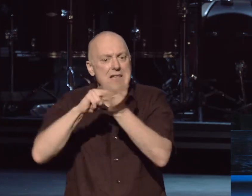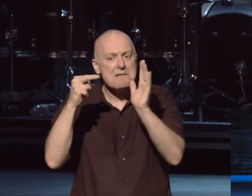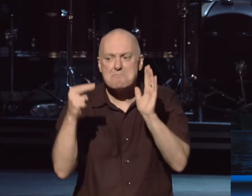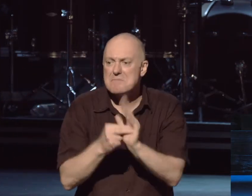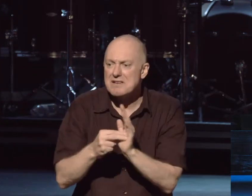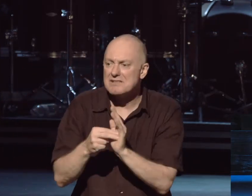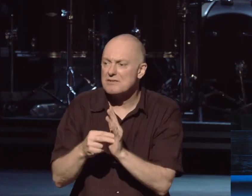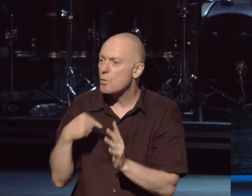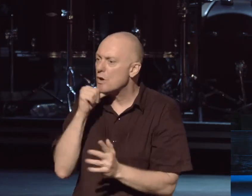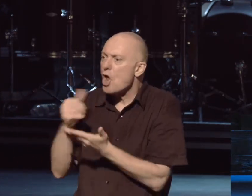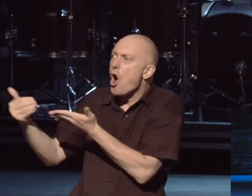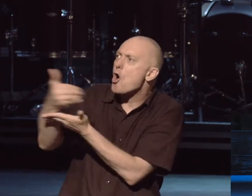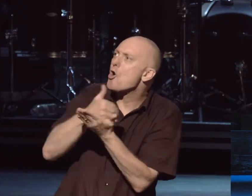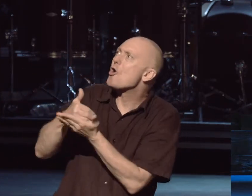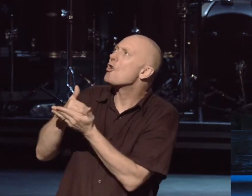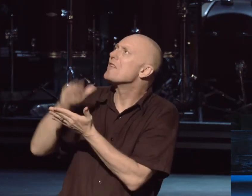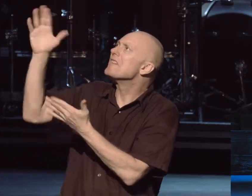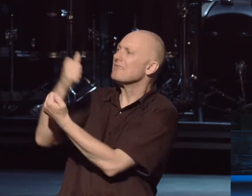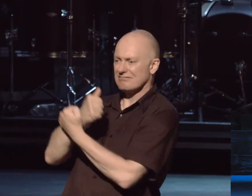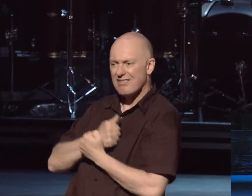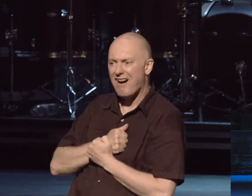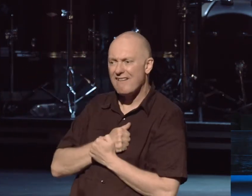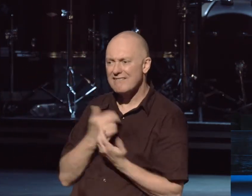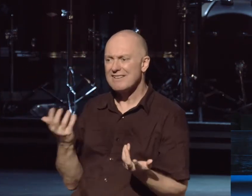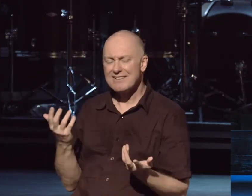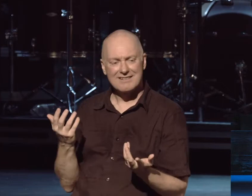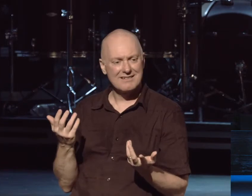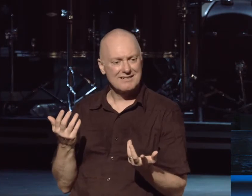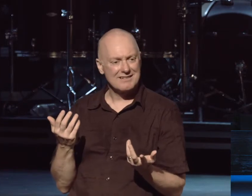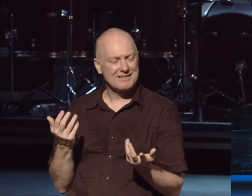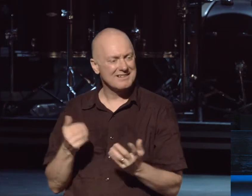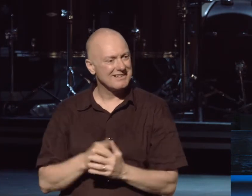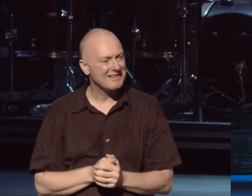unmerited loving assistance to those who are found to be pitiful, us.